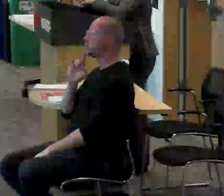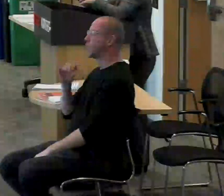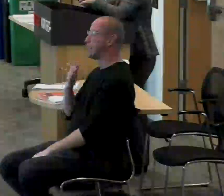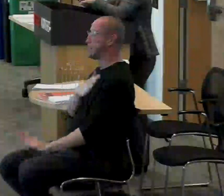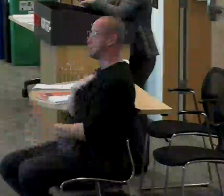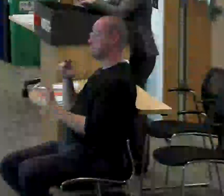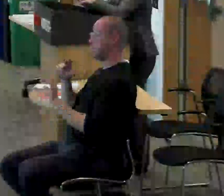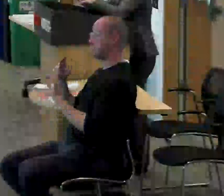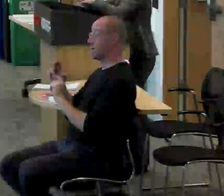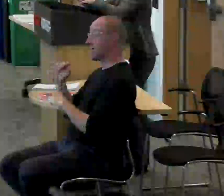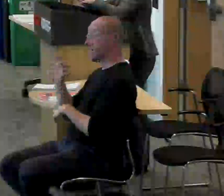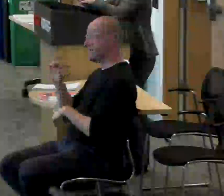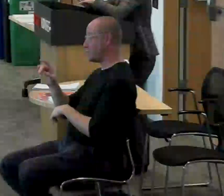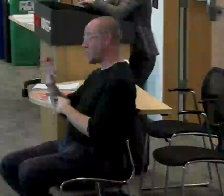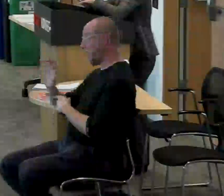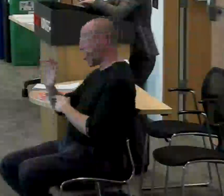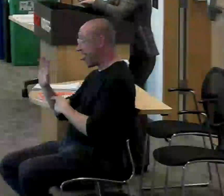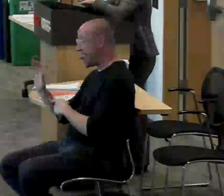Yeah.